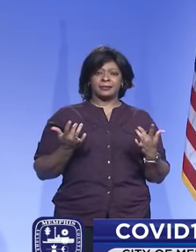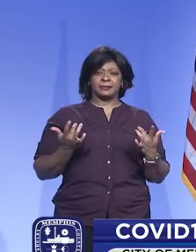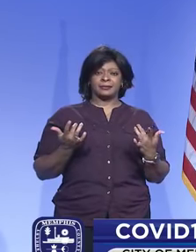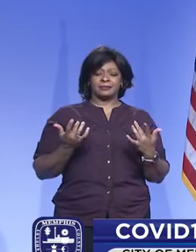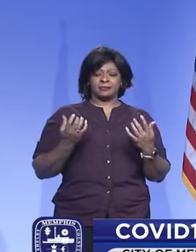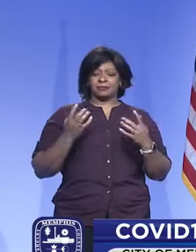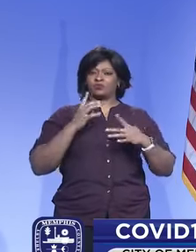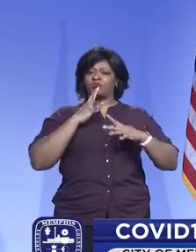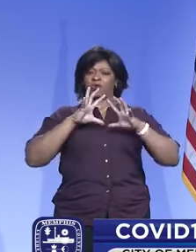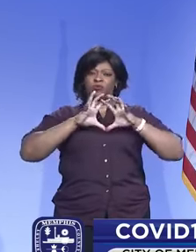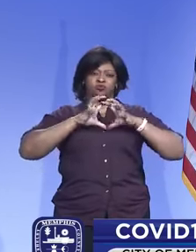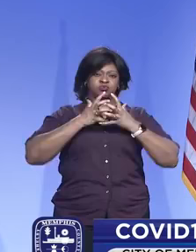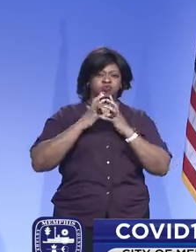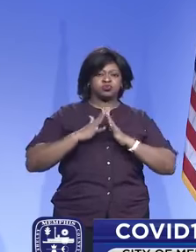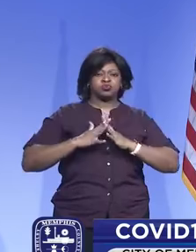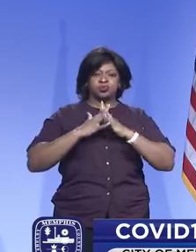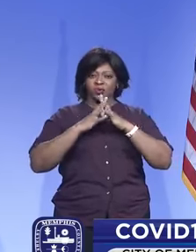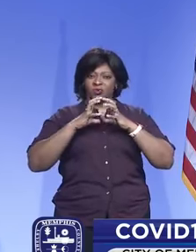crowded,